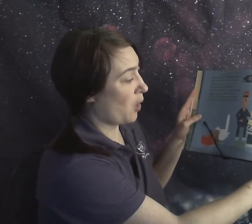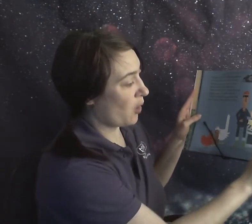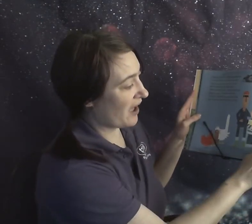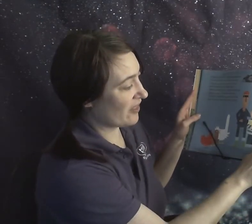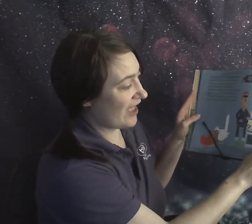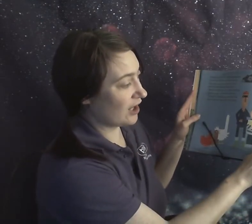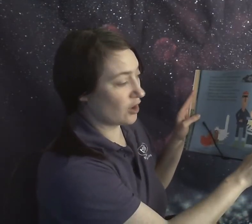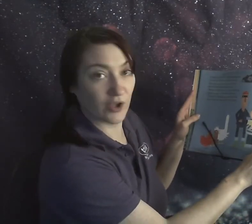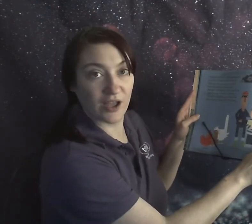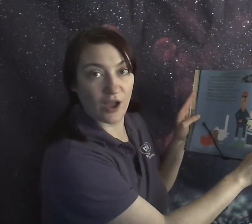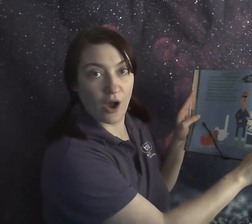And there, look.